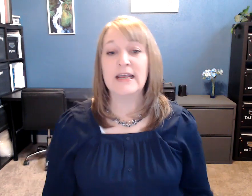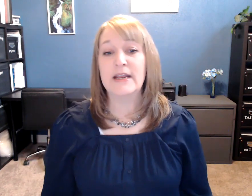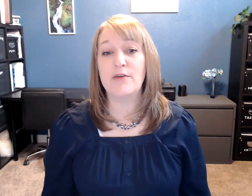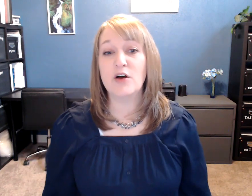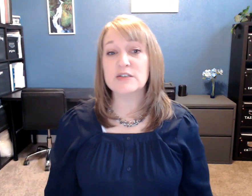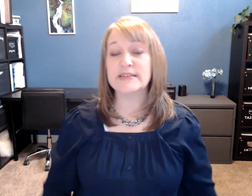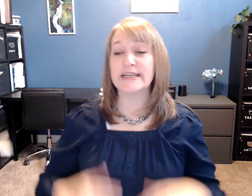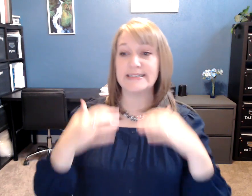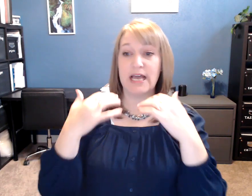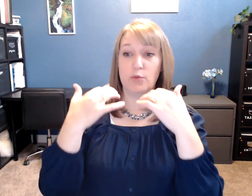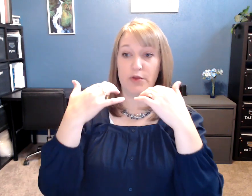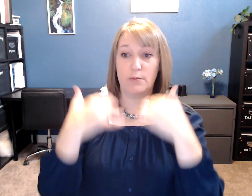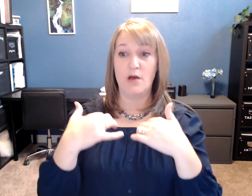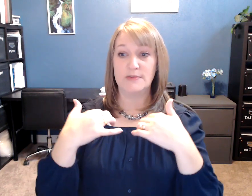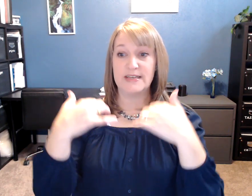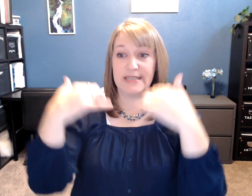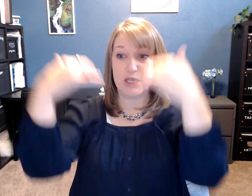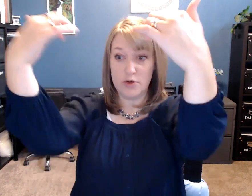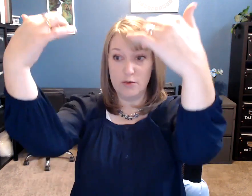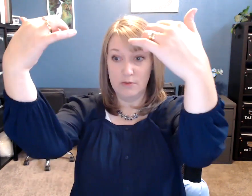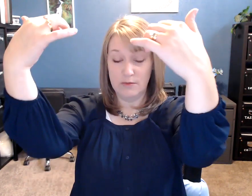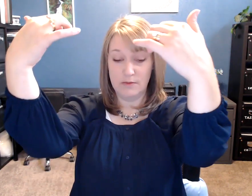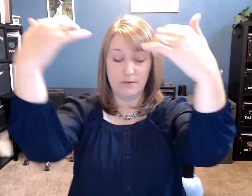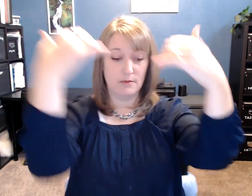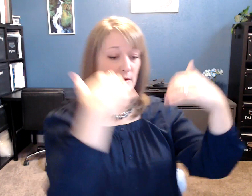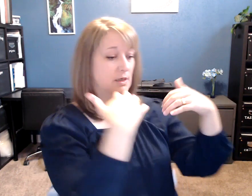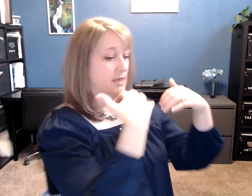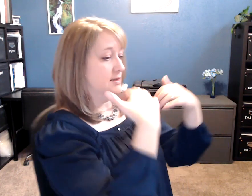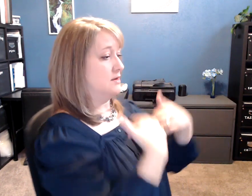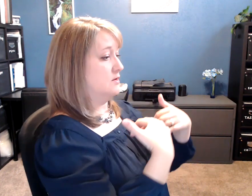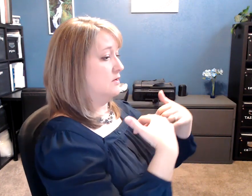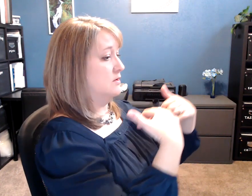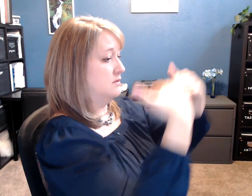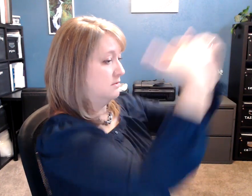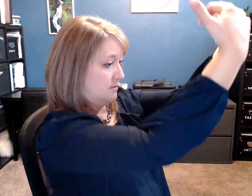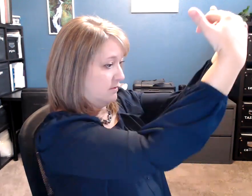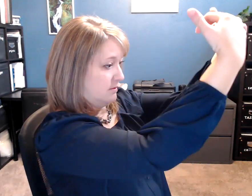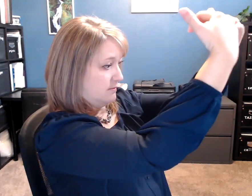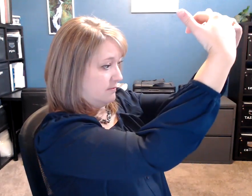Now, I've also seen it signed with your palms facing you. It's a little